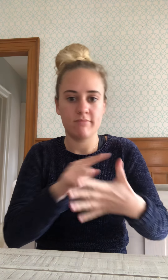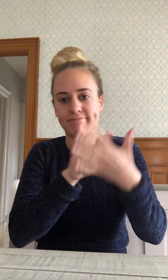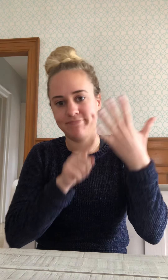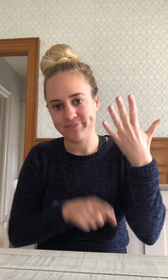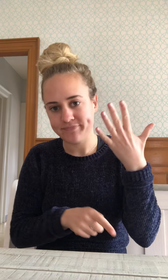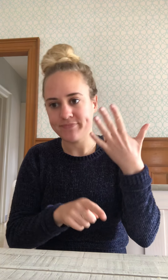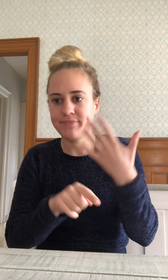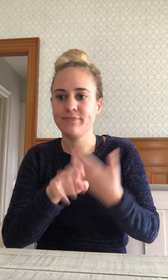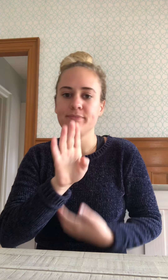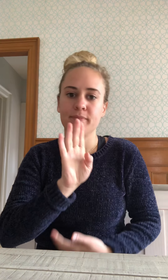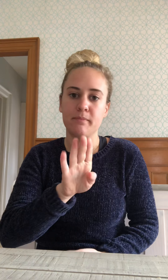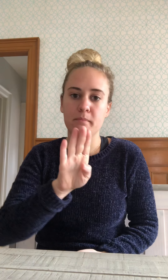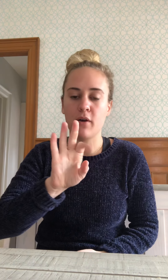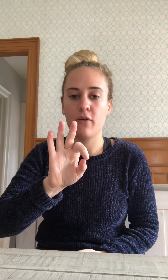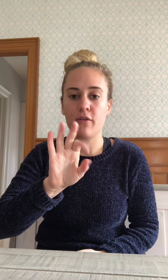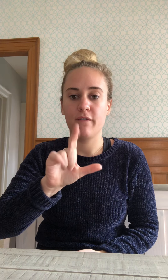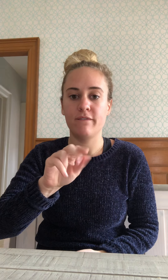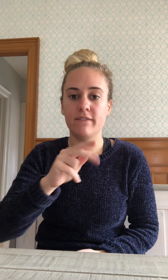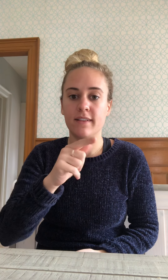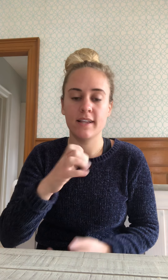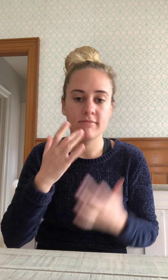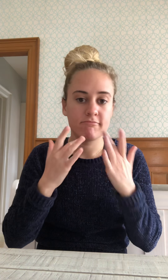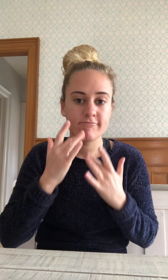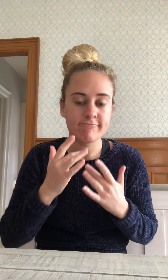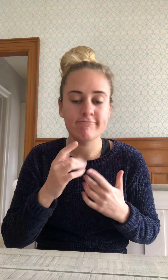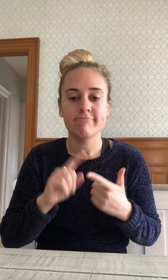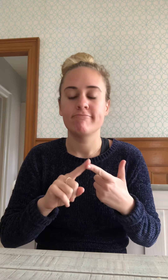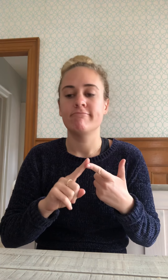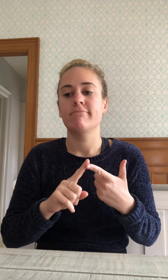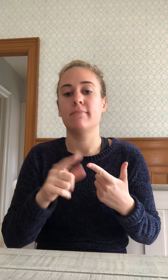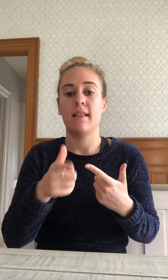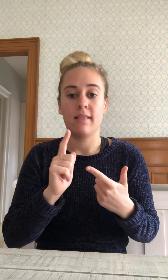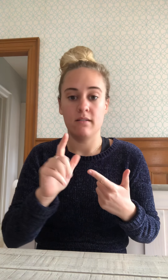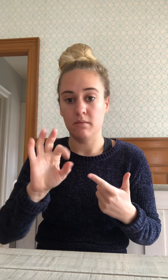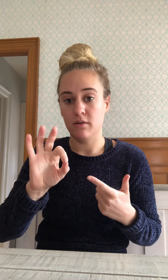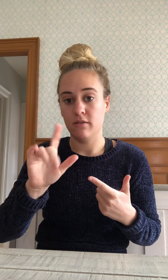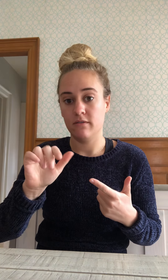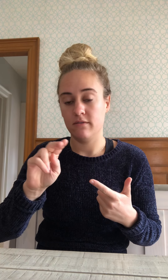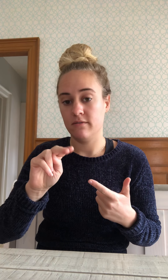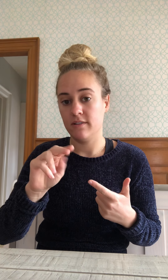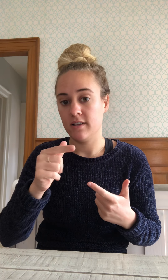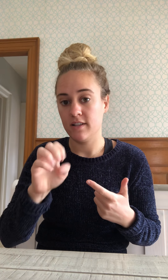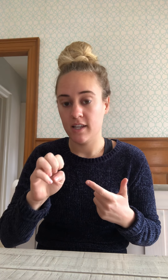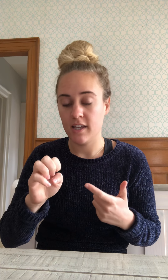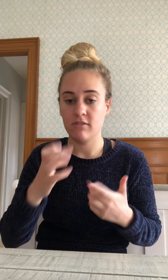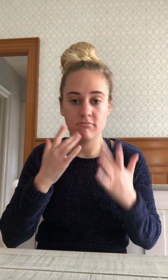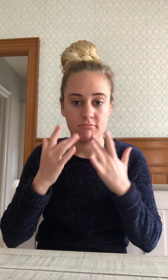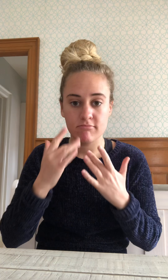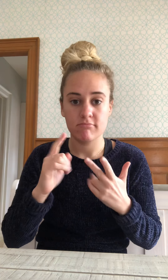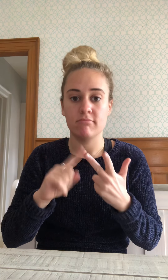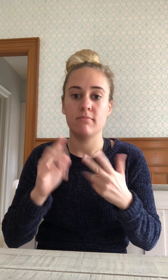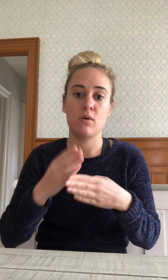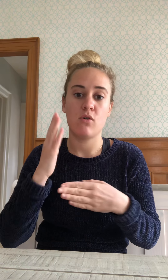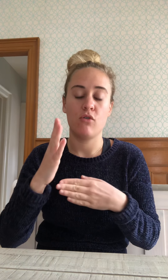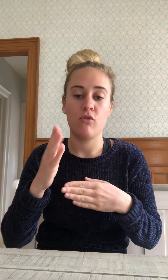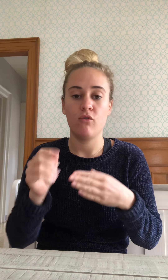is underextended, the labial flange underextended, or an overextension of lingual borders. So the